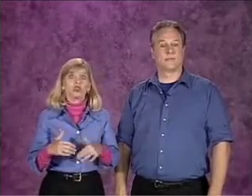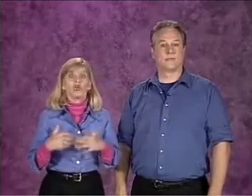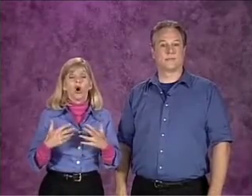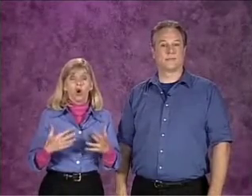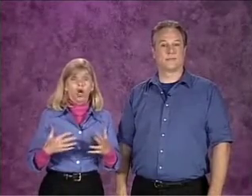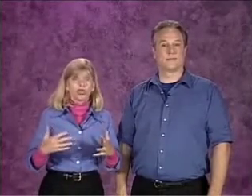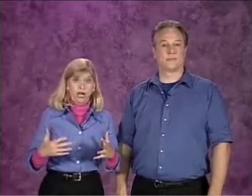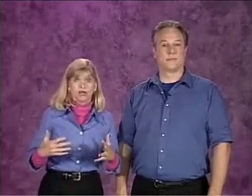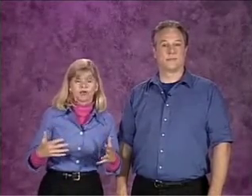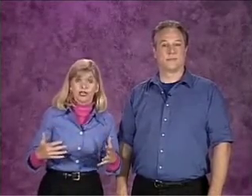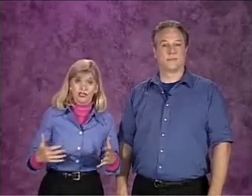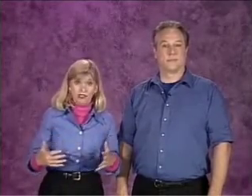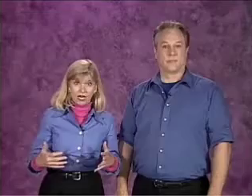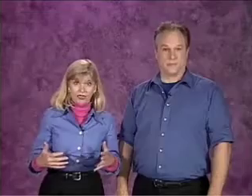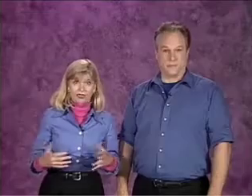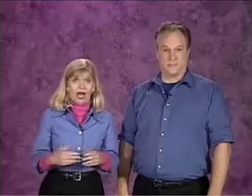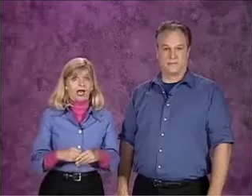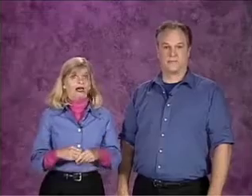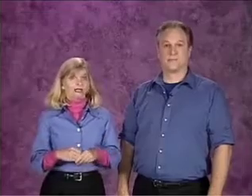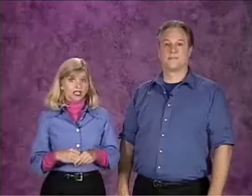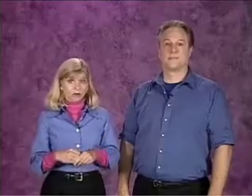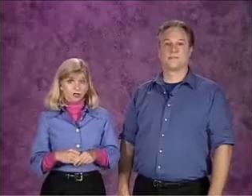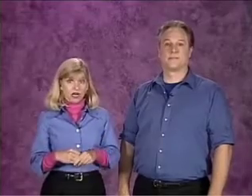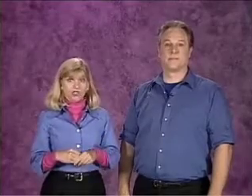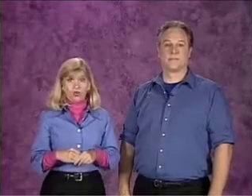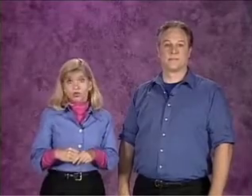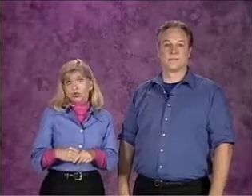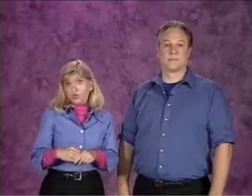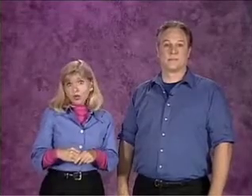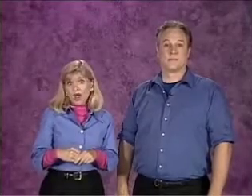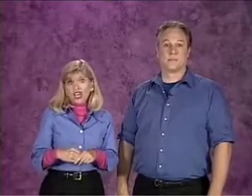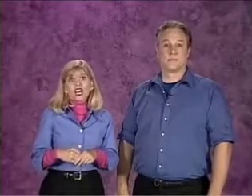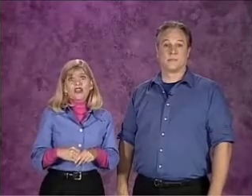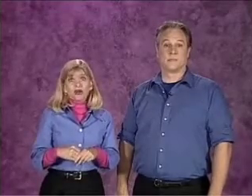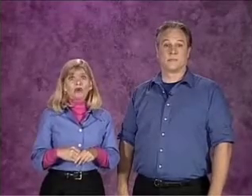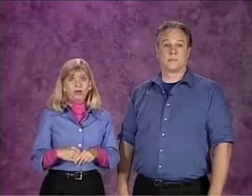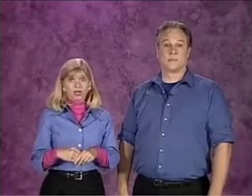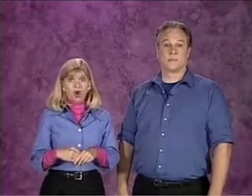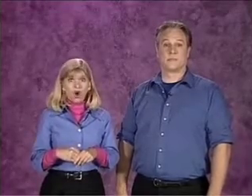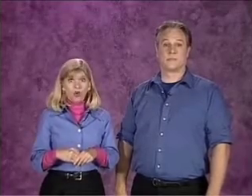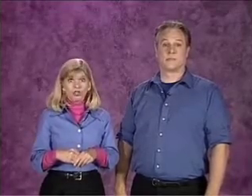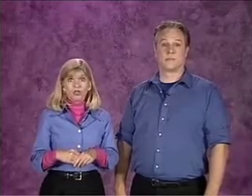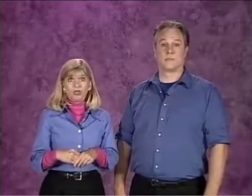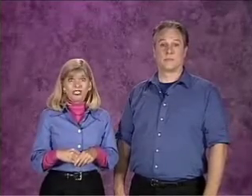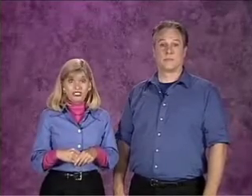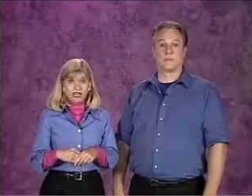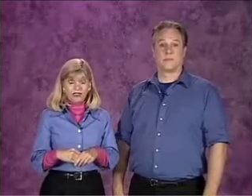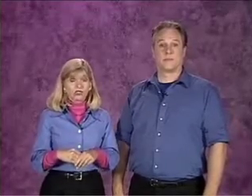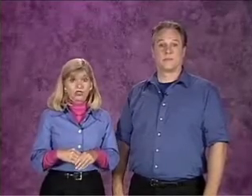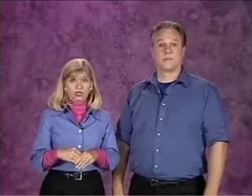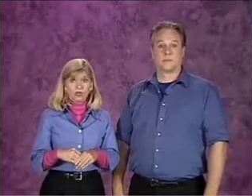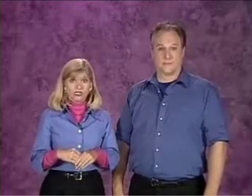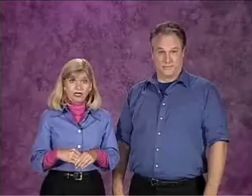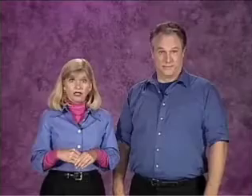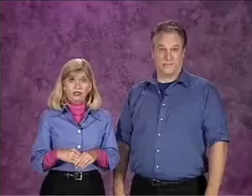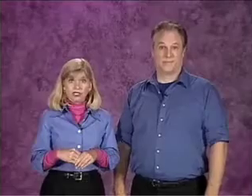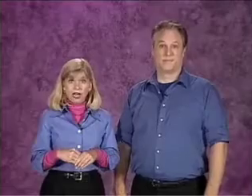to all time-related signs. Some signs are produced in a way that would make it awkward to be condensed into a single